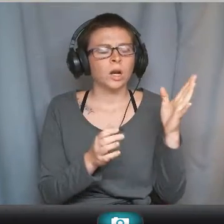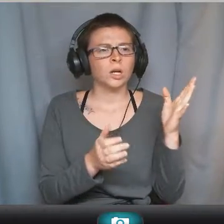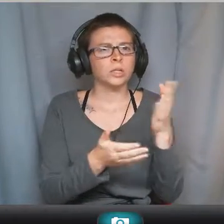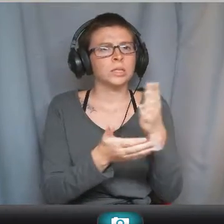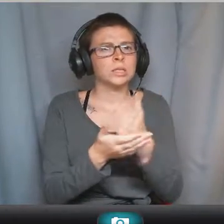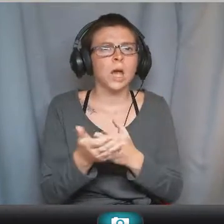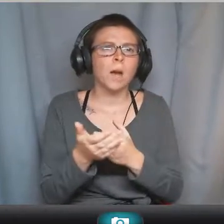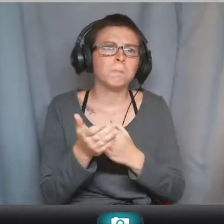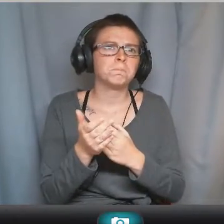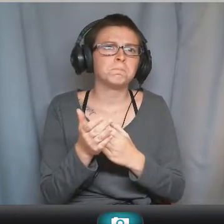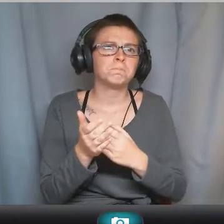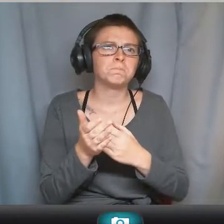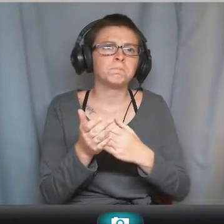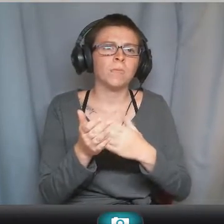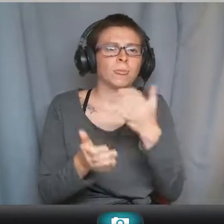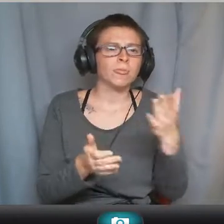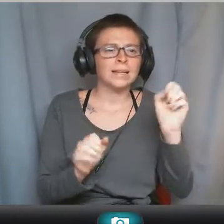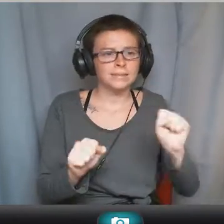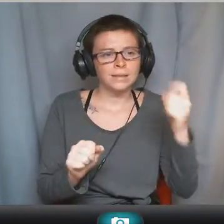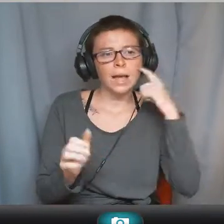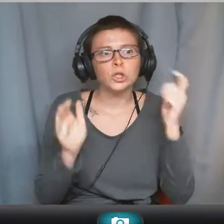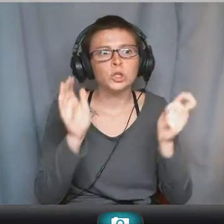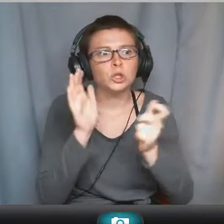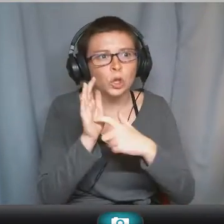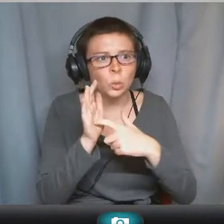sun outside. What does the sun do for us?